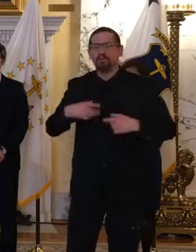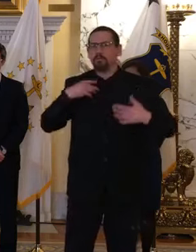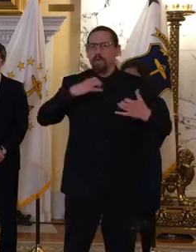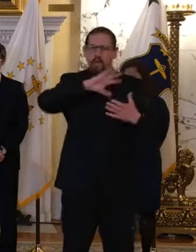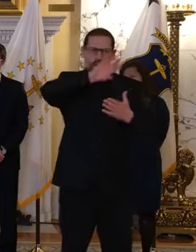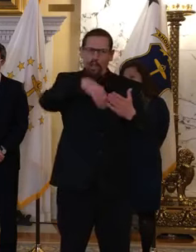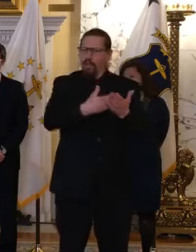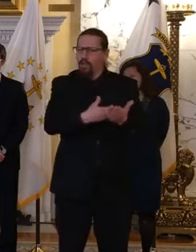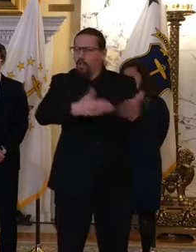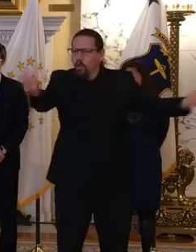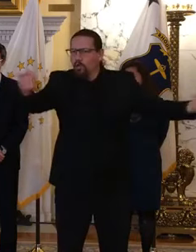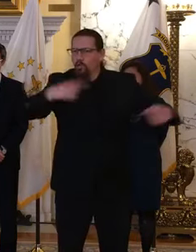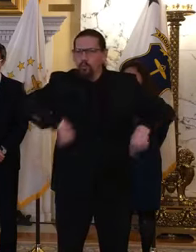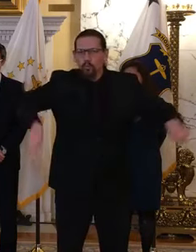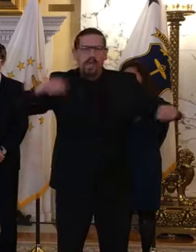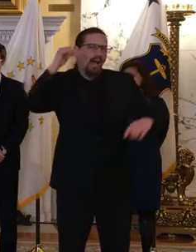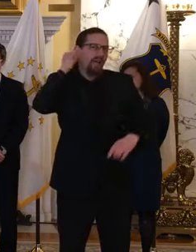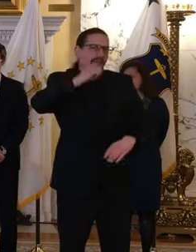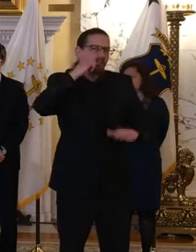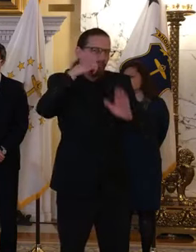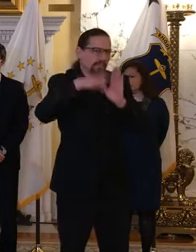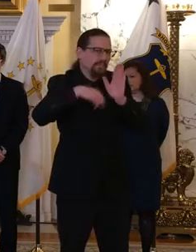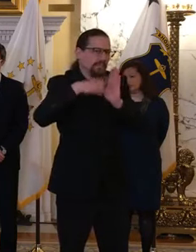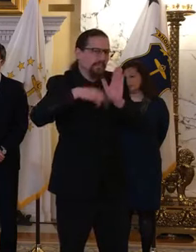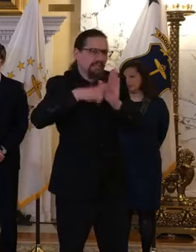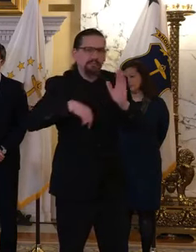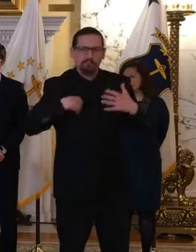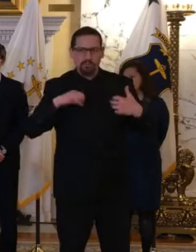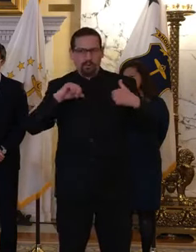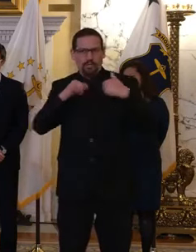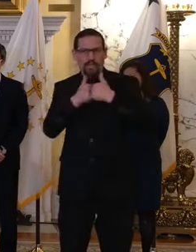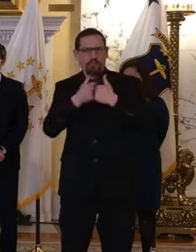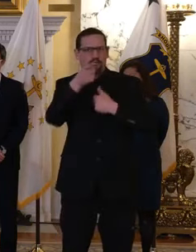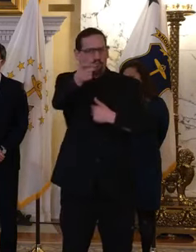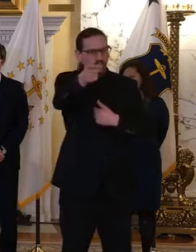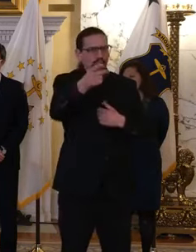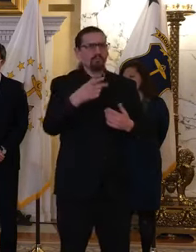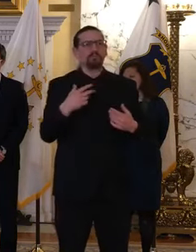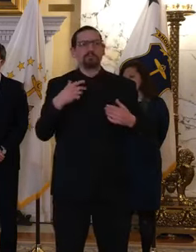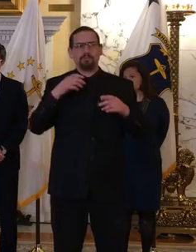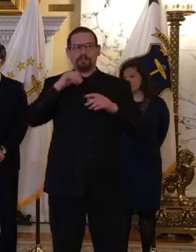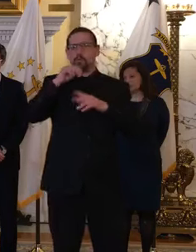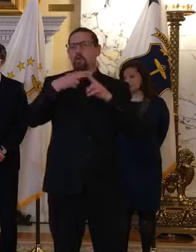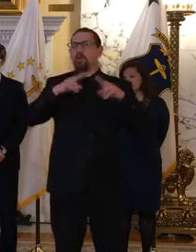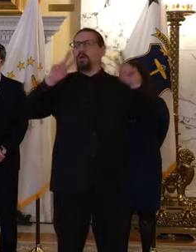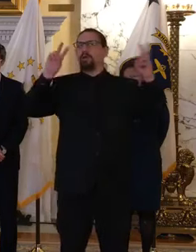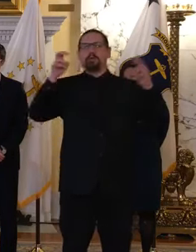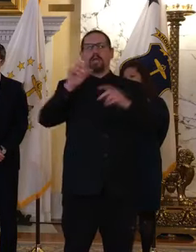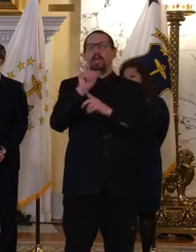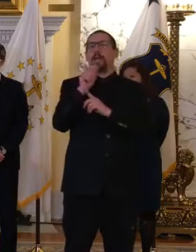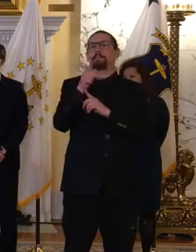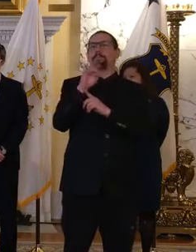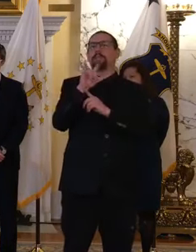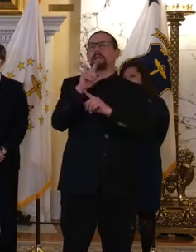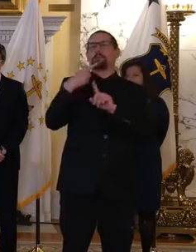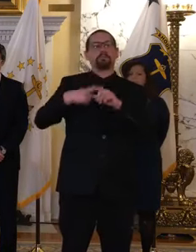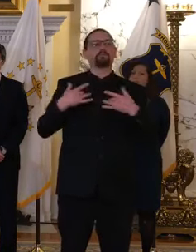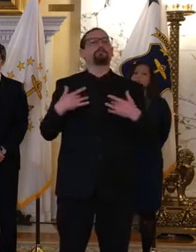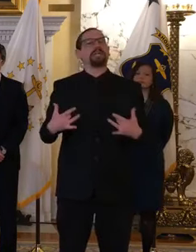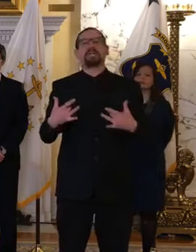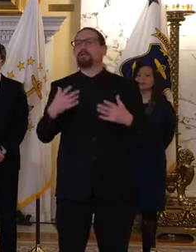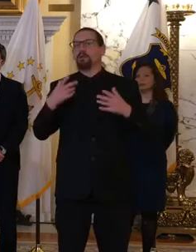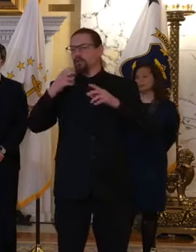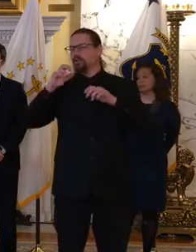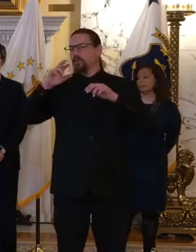It's a challenge. We're calling it the April Reading Challenge. It's going to be run by RIDE, the Department of